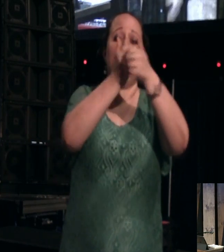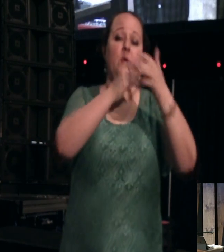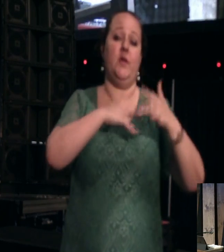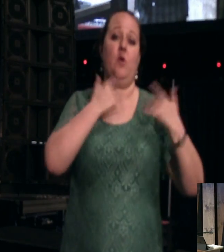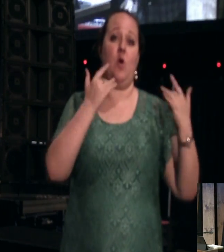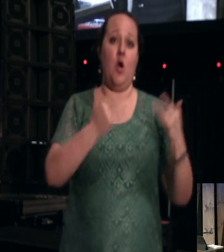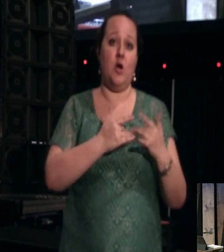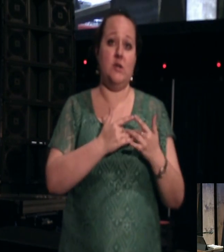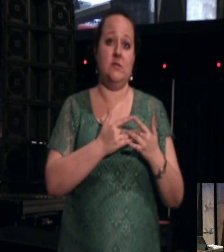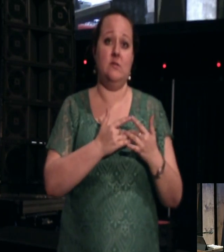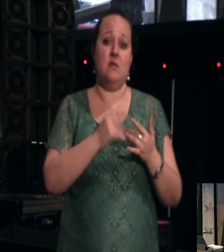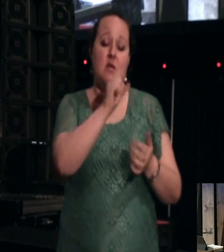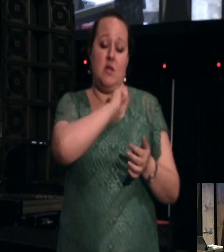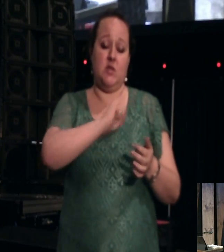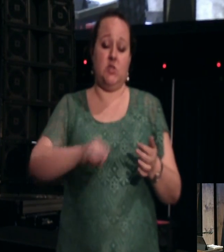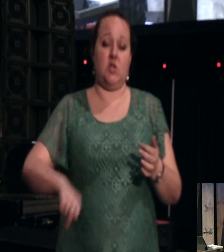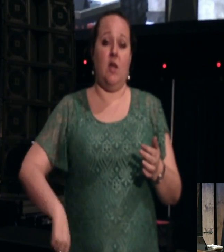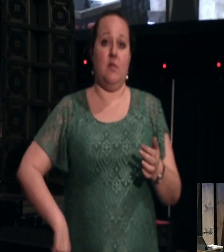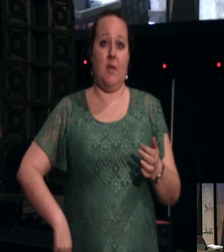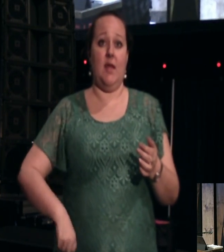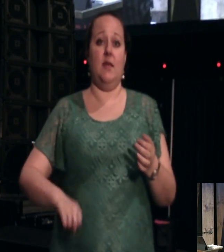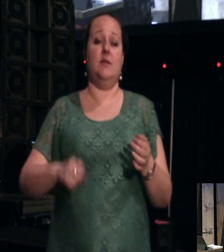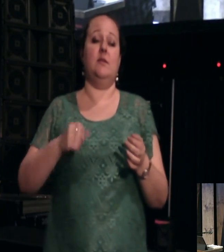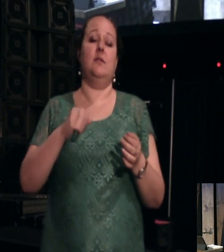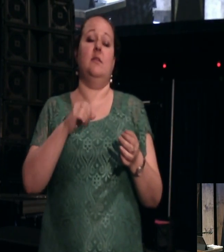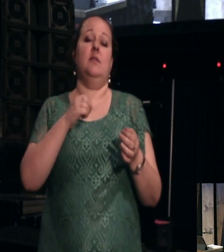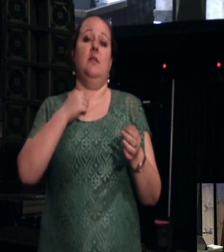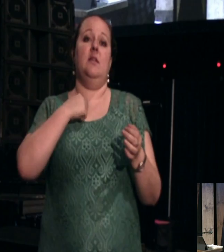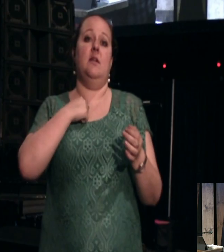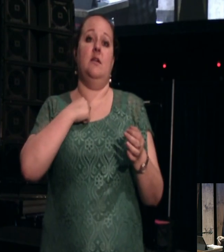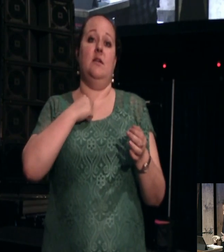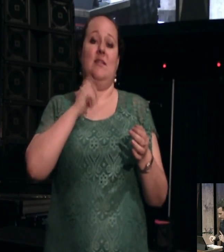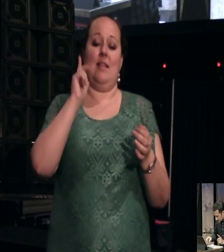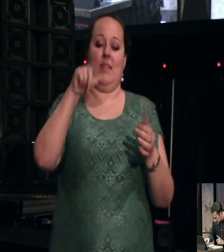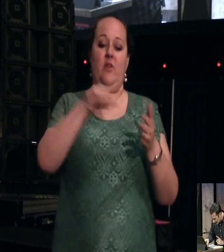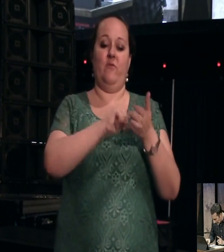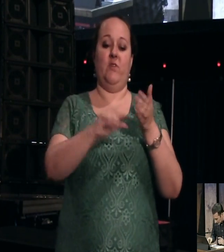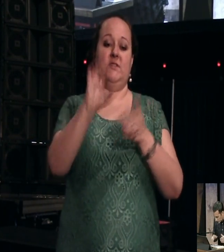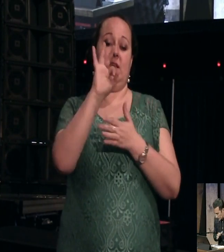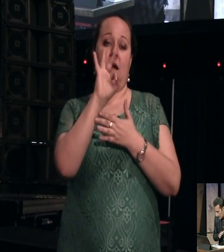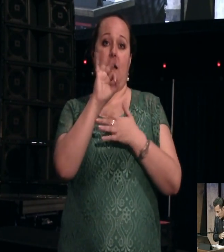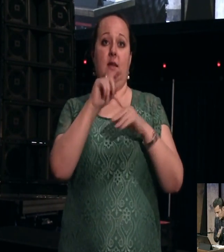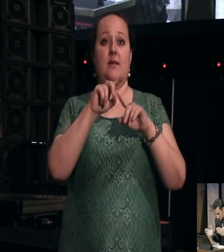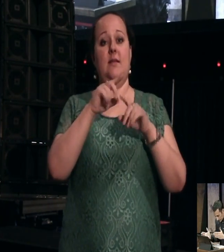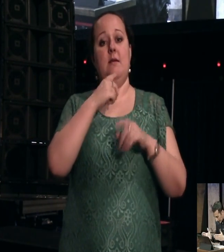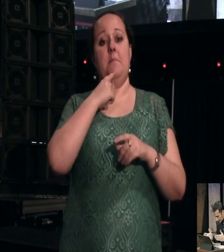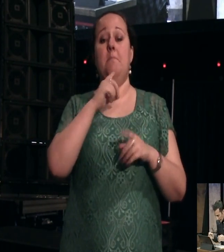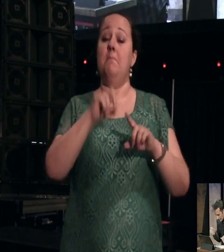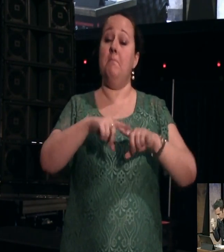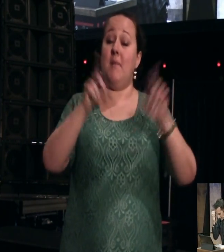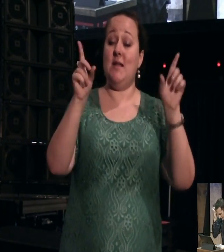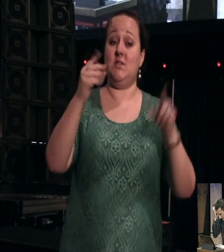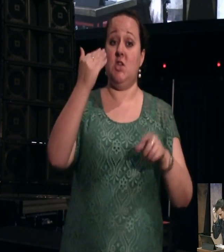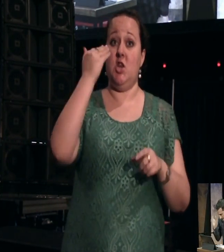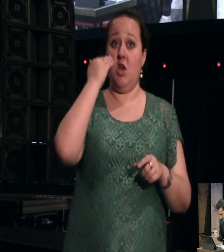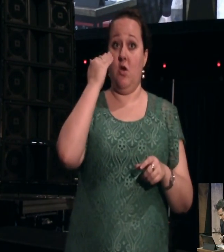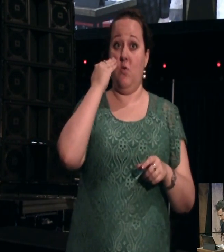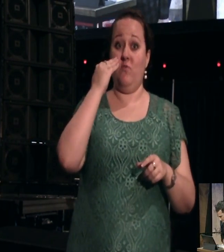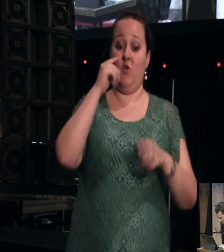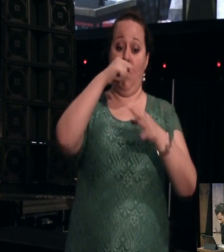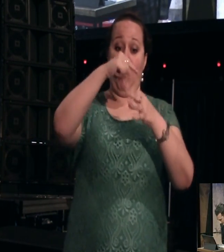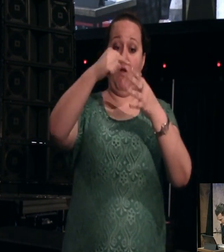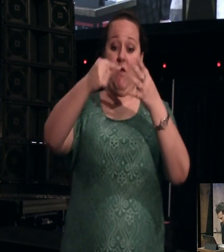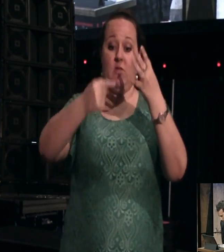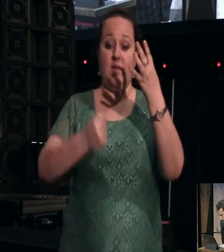idea of walking in the ways of your heart or following your heart. Solomon gives us the catch in the latter half of verse 9. He says